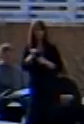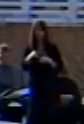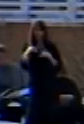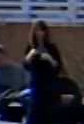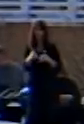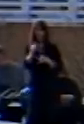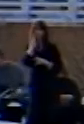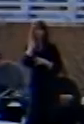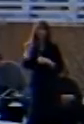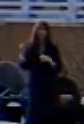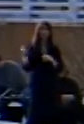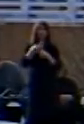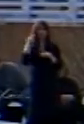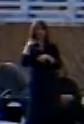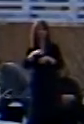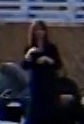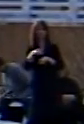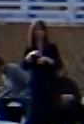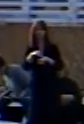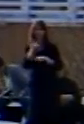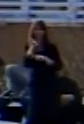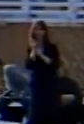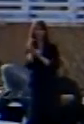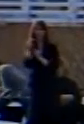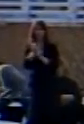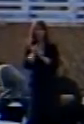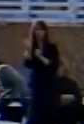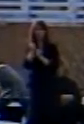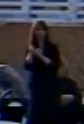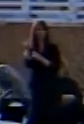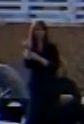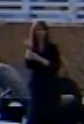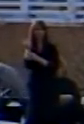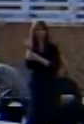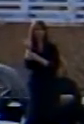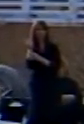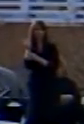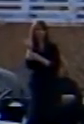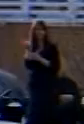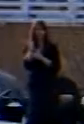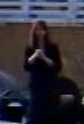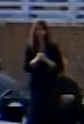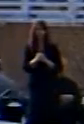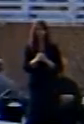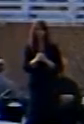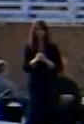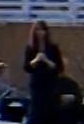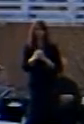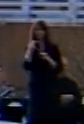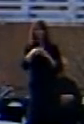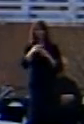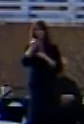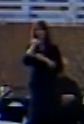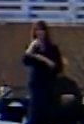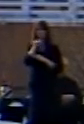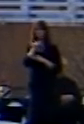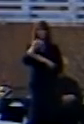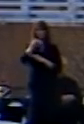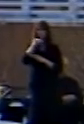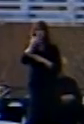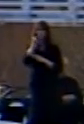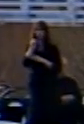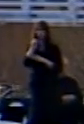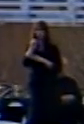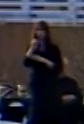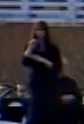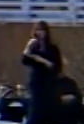This will be the first annual Sergeant Joe Martin Senior Pal